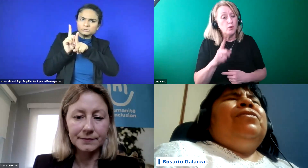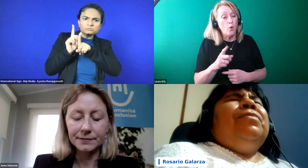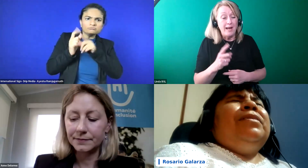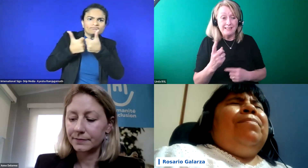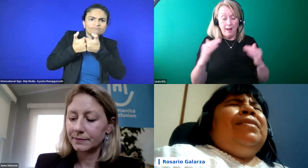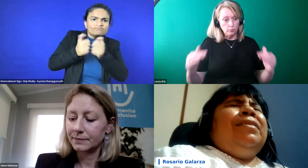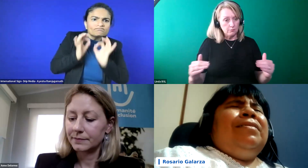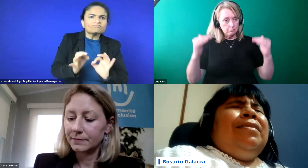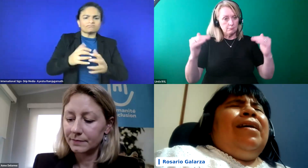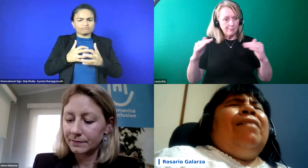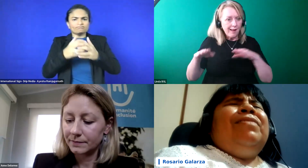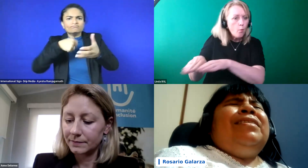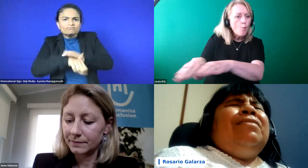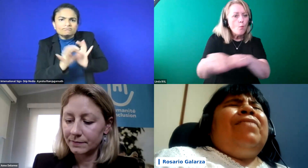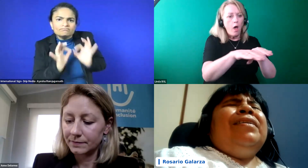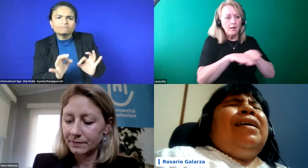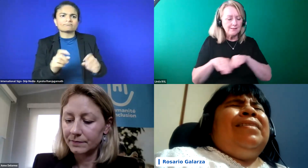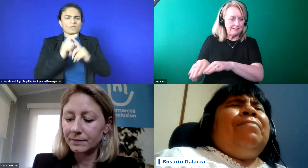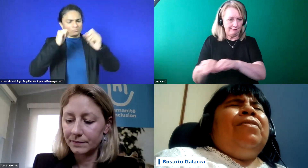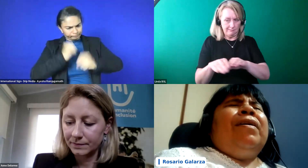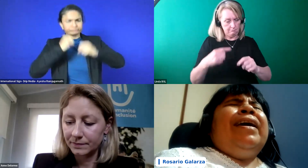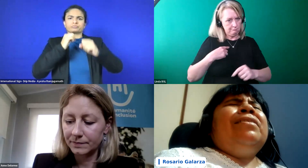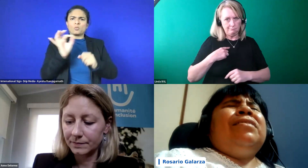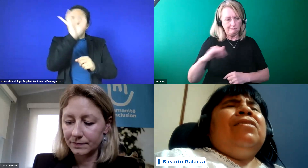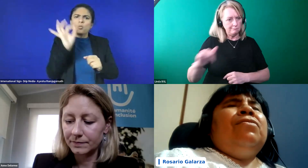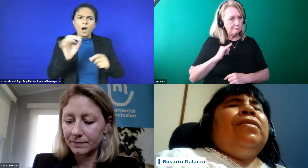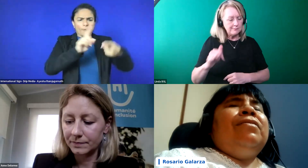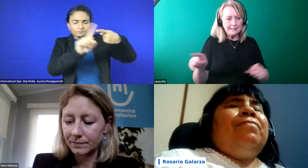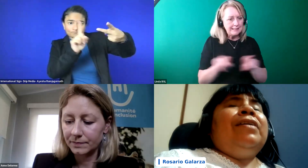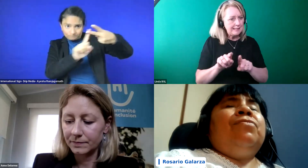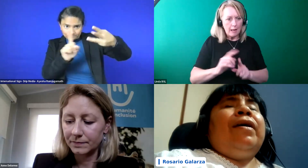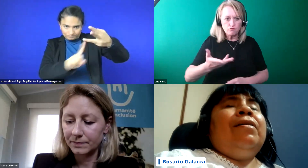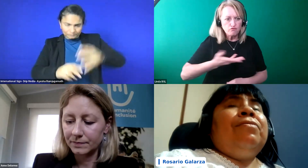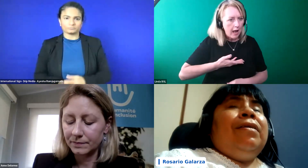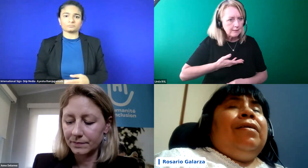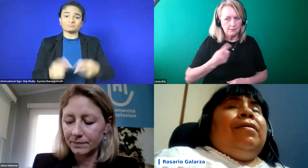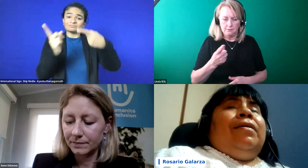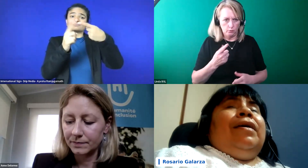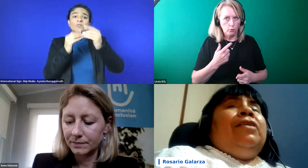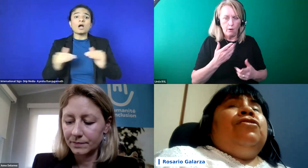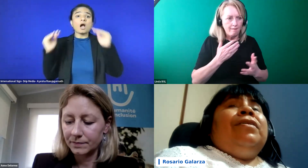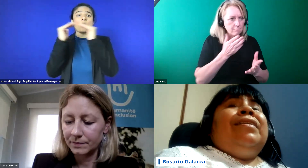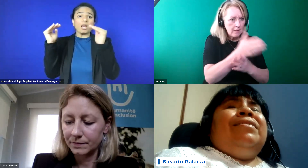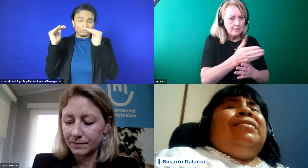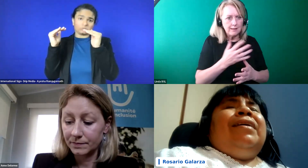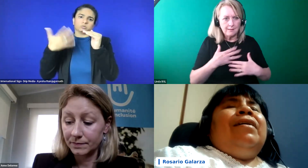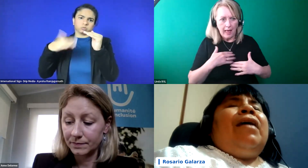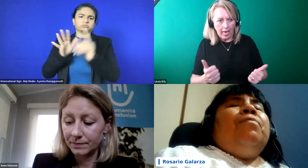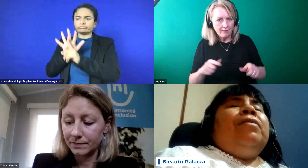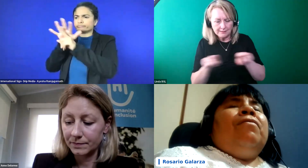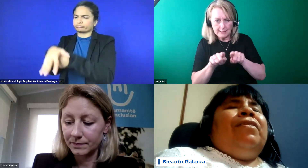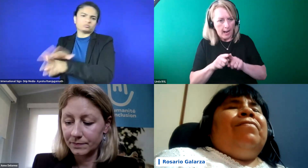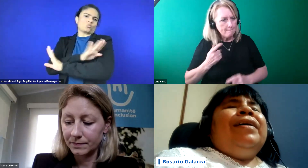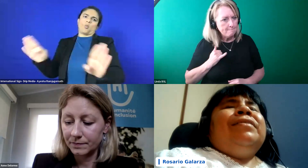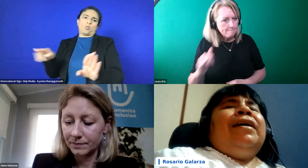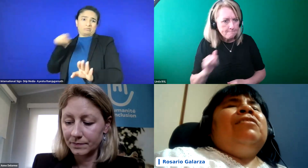because persons with disabilities have the same rights as everyone else, including the right to health. Ensuring that they are